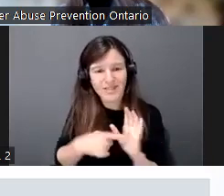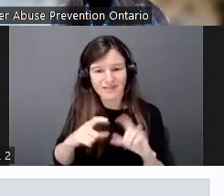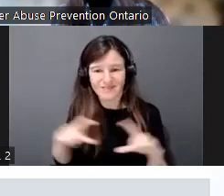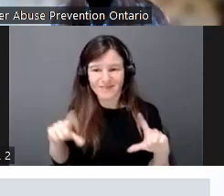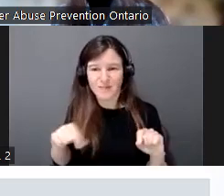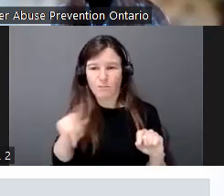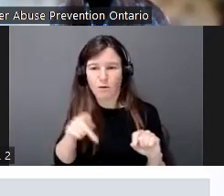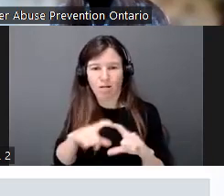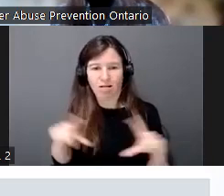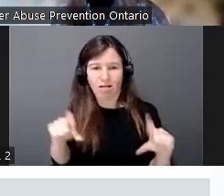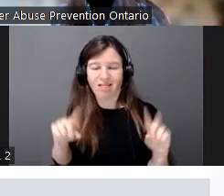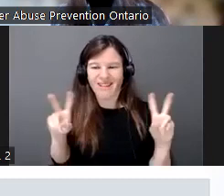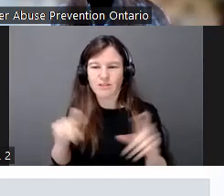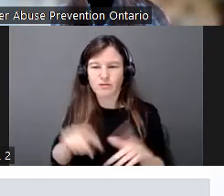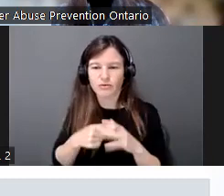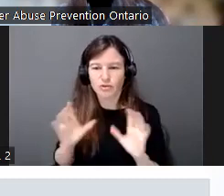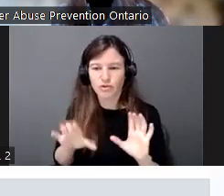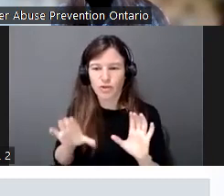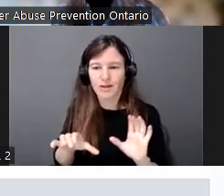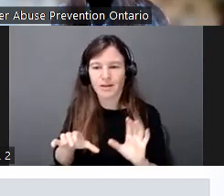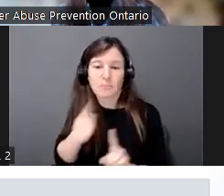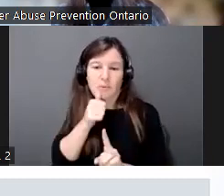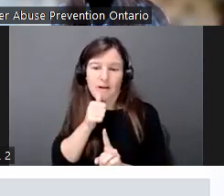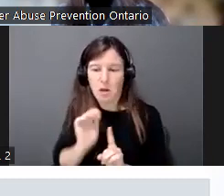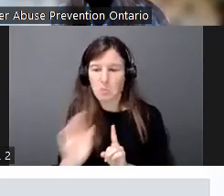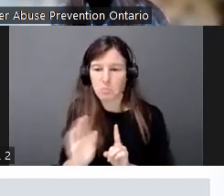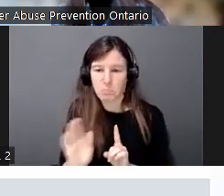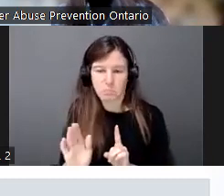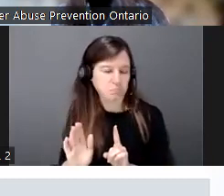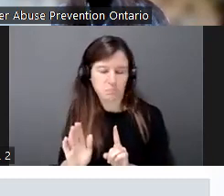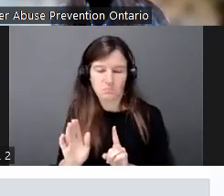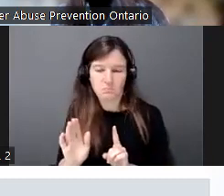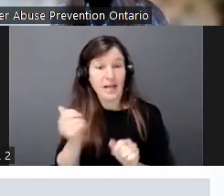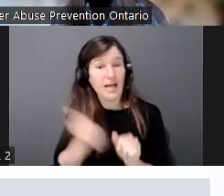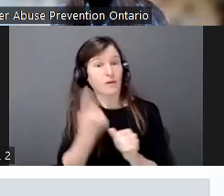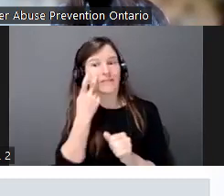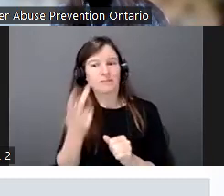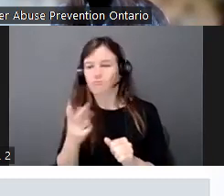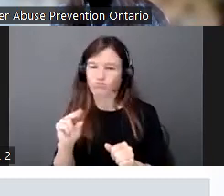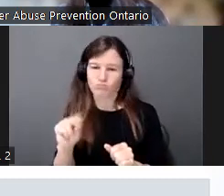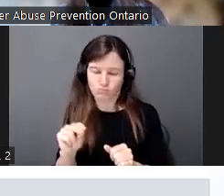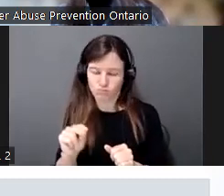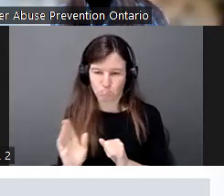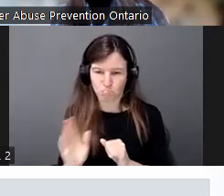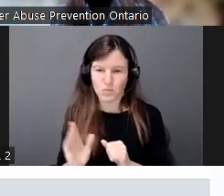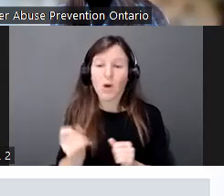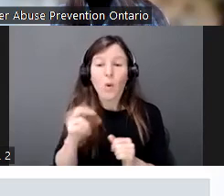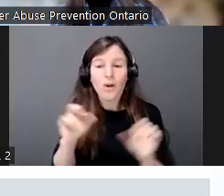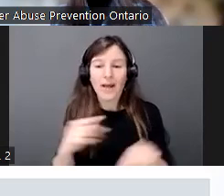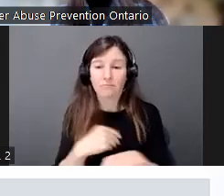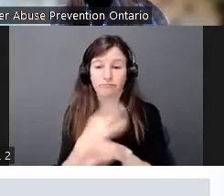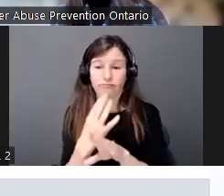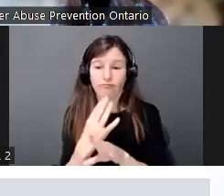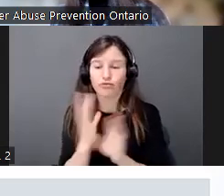don't see any of those conversations that happen. Or you could do a video chat. You have that option as well. So